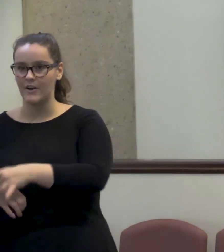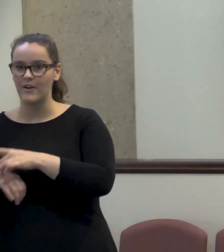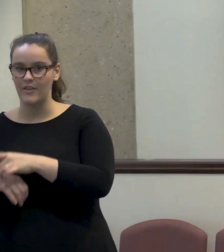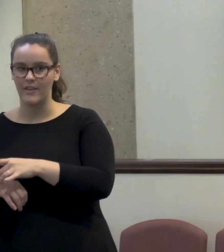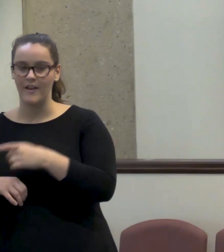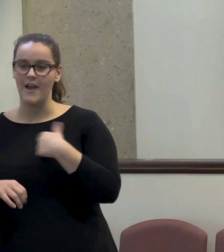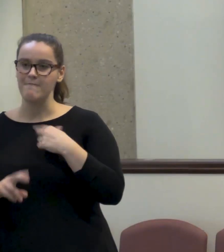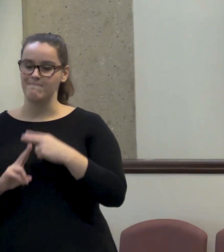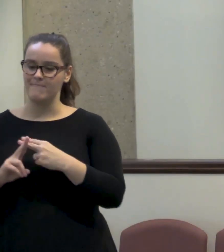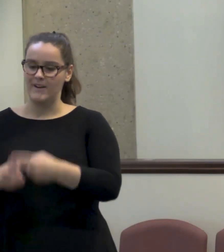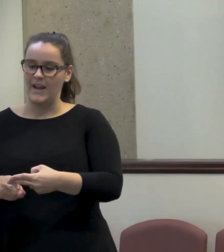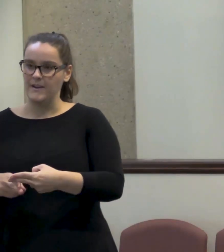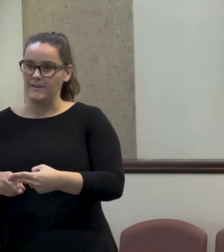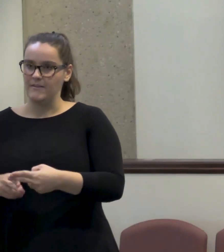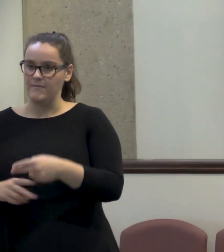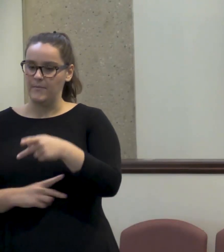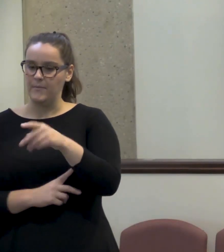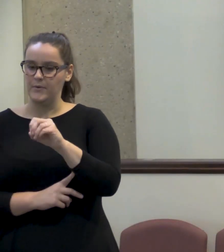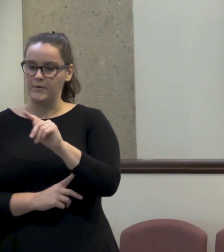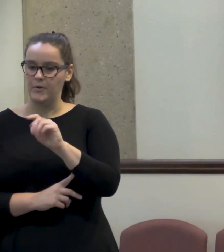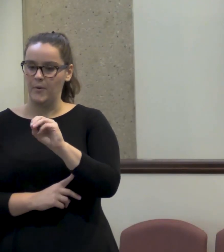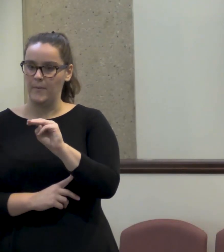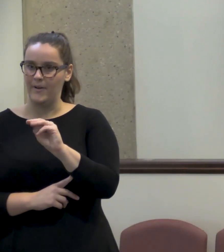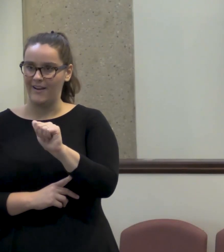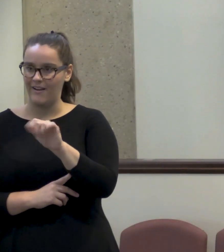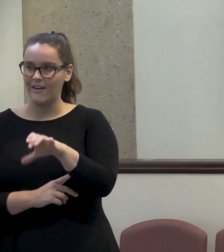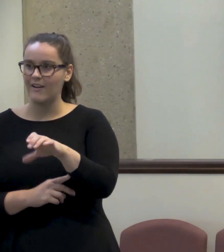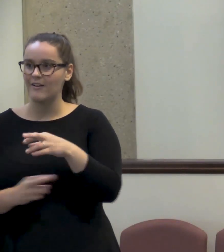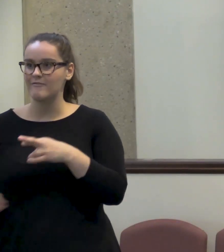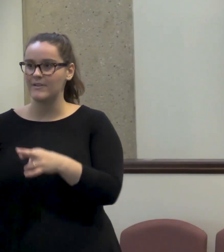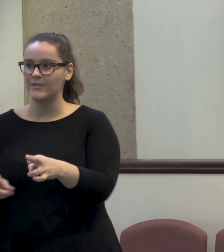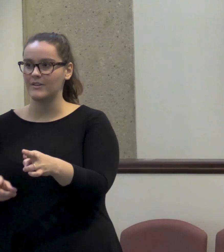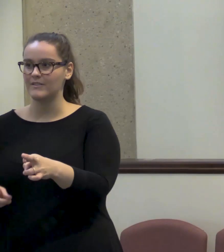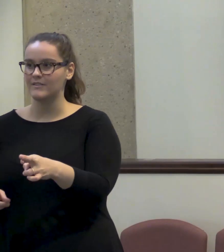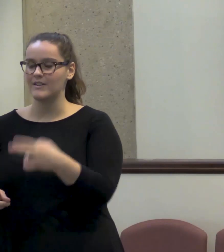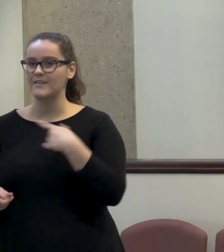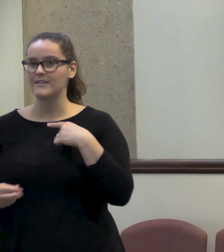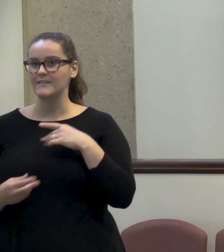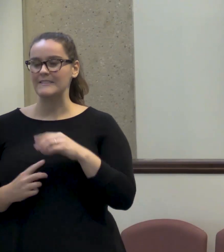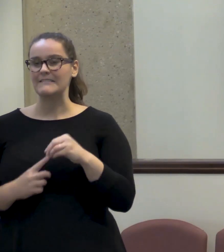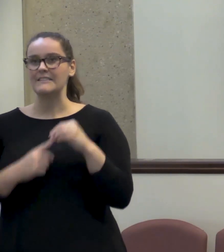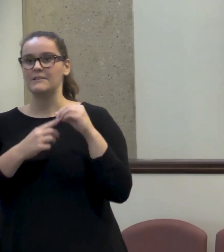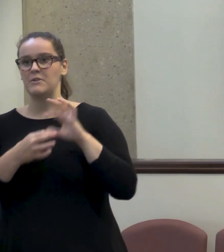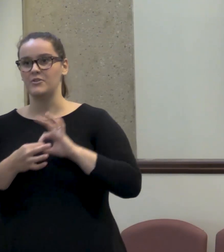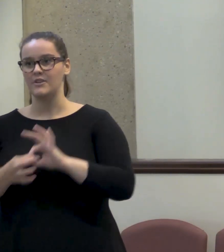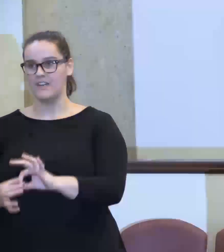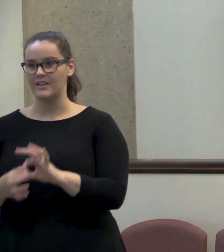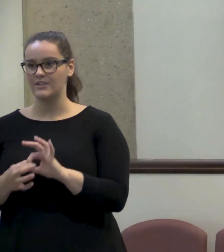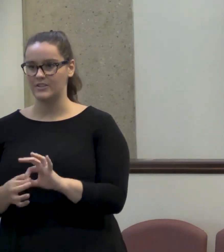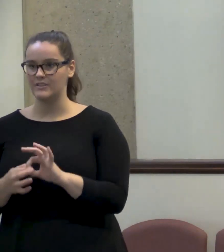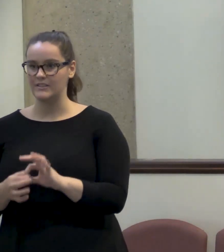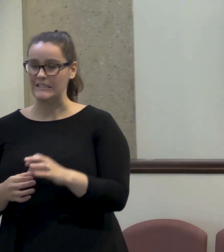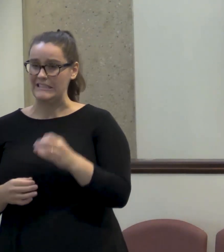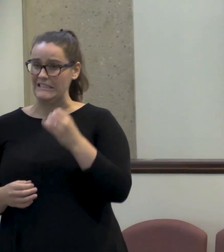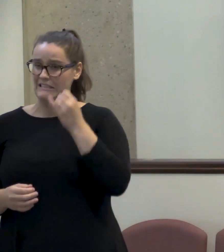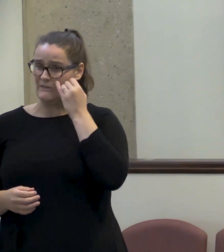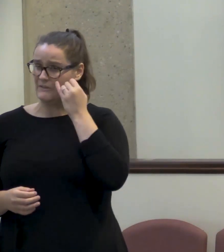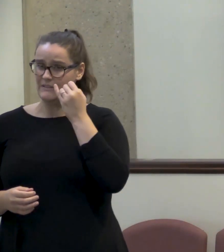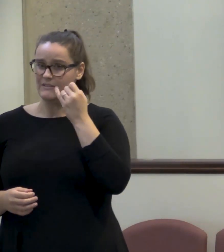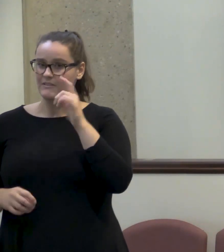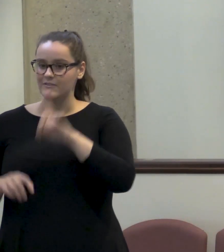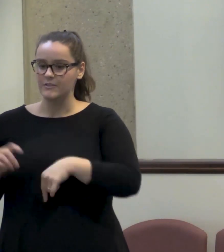Potomac River. And we all have a special connection, even though I think it's hard for some people to see it. Because after